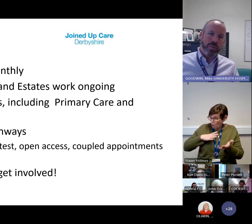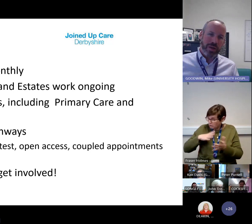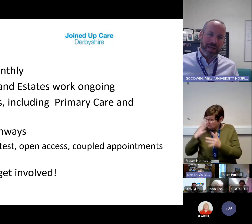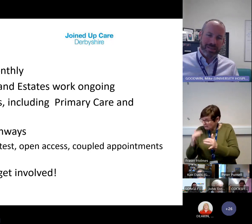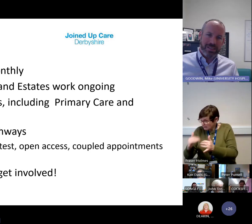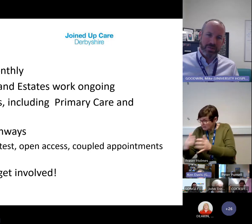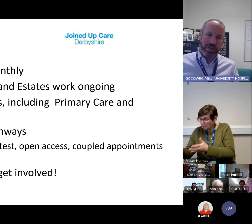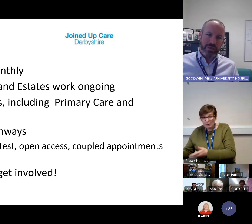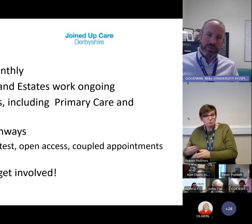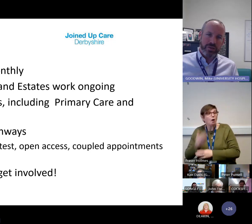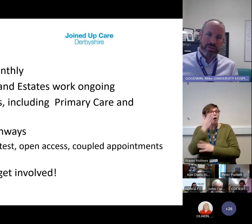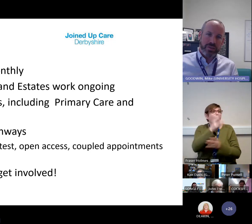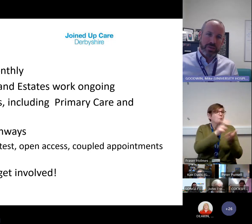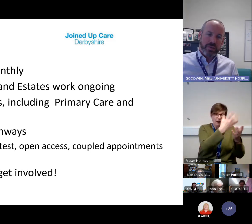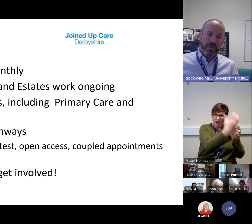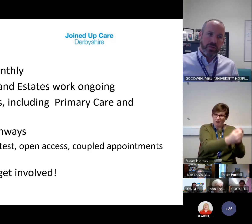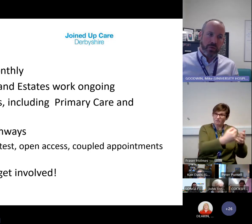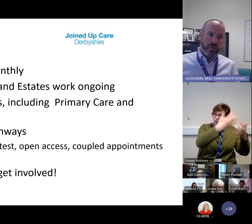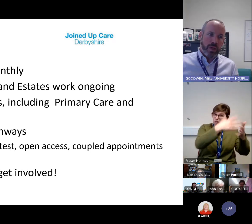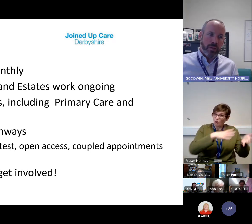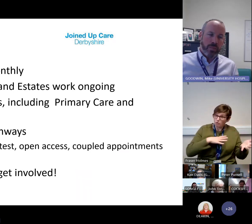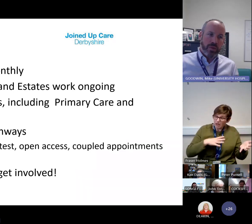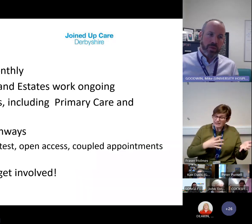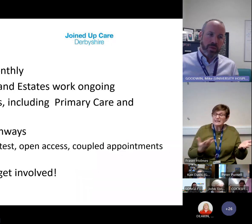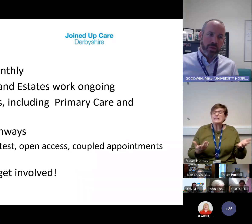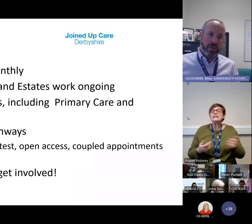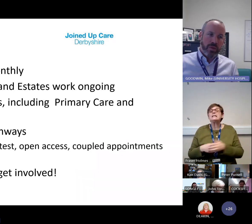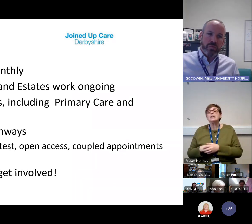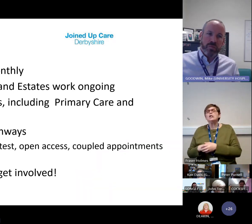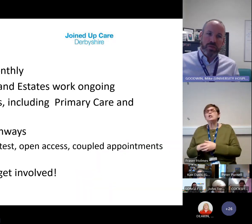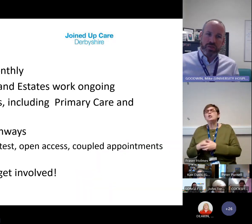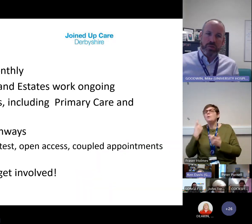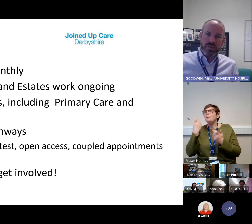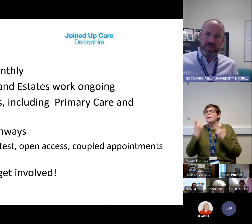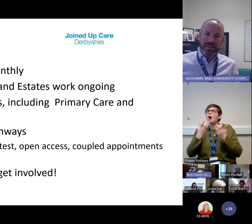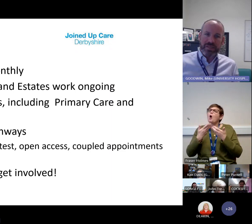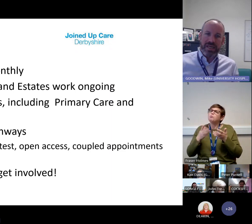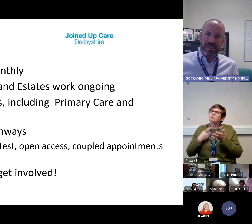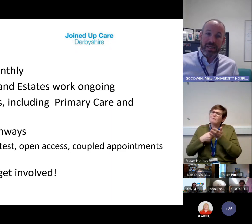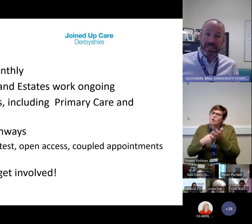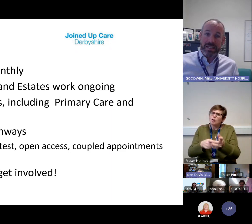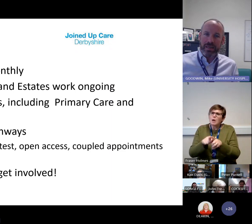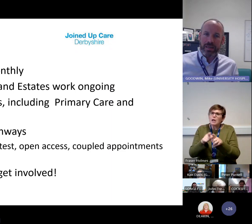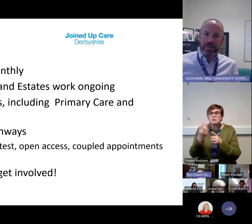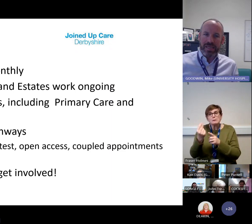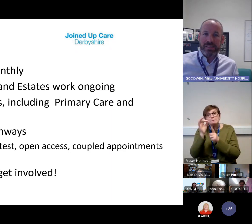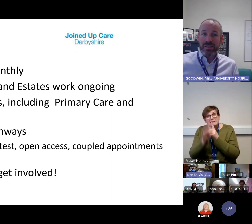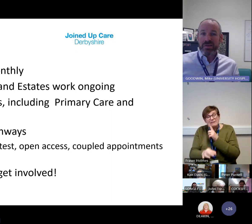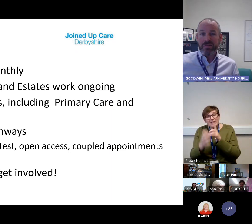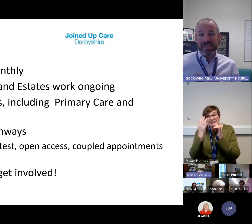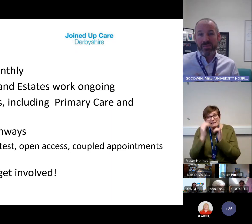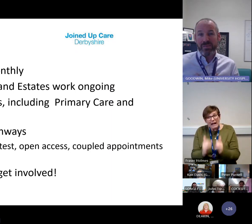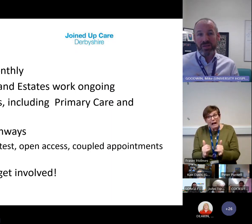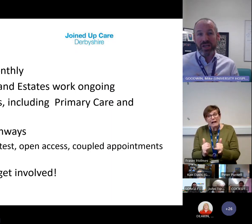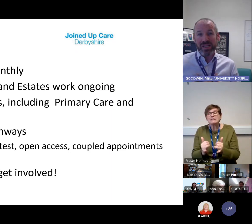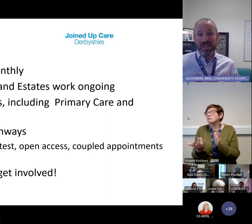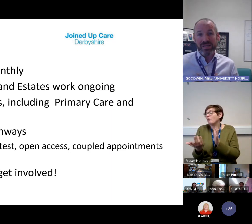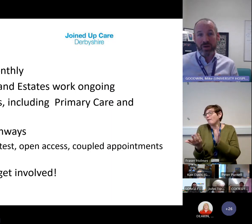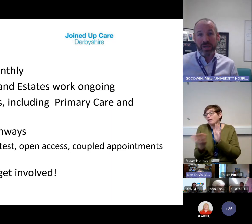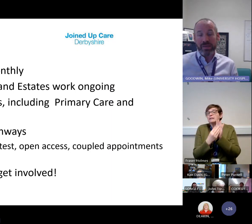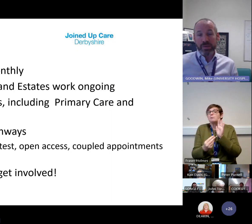about open access for patients. So that there are some specific tests, for